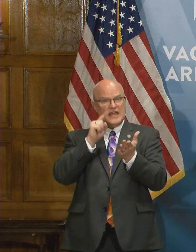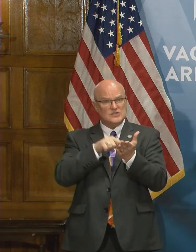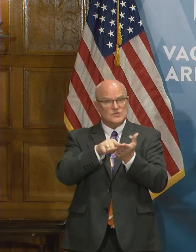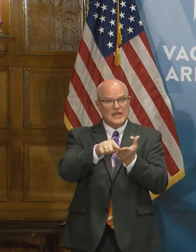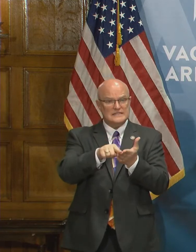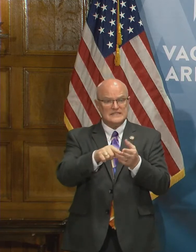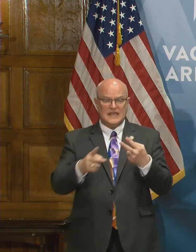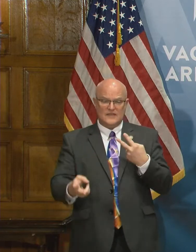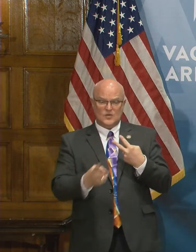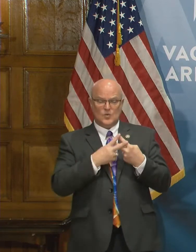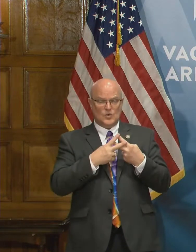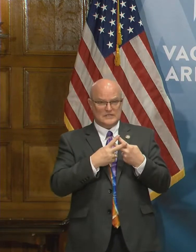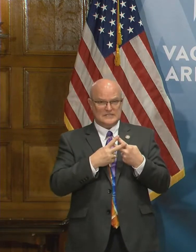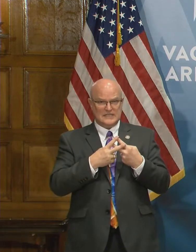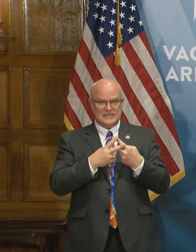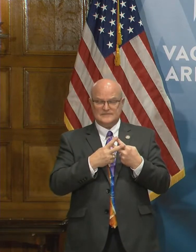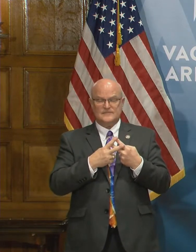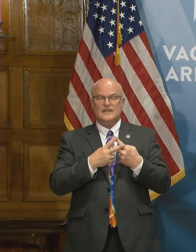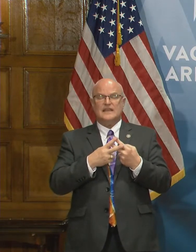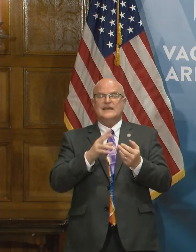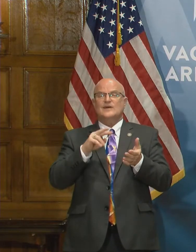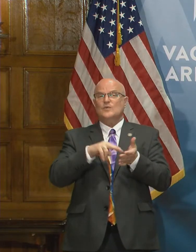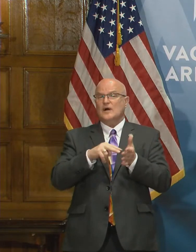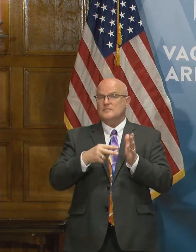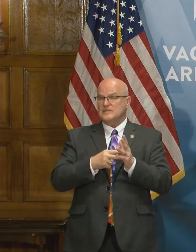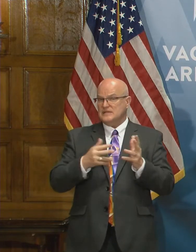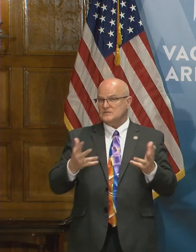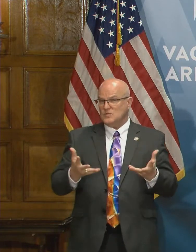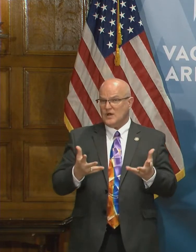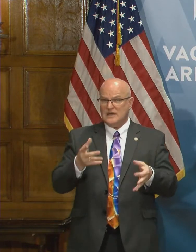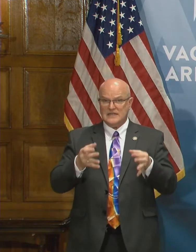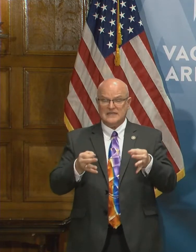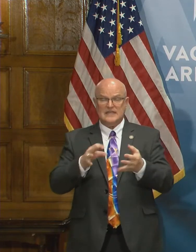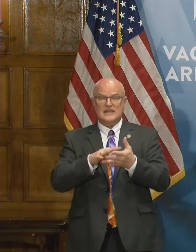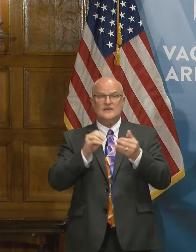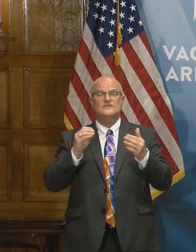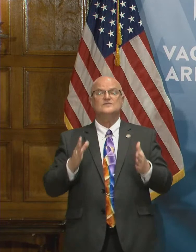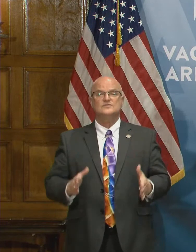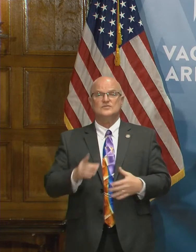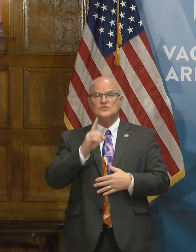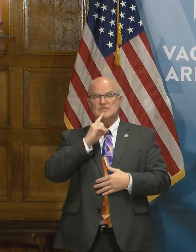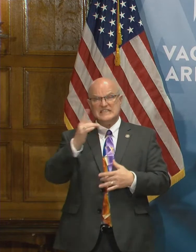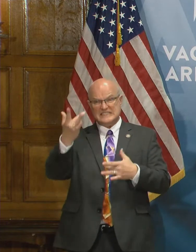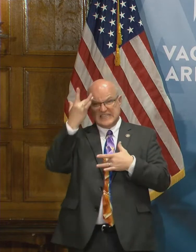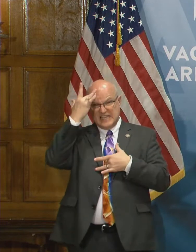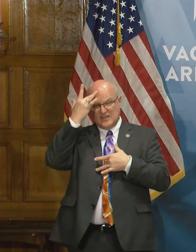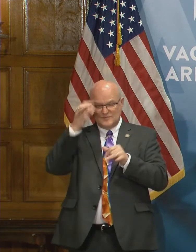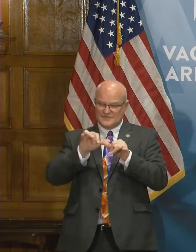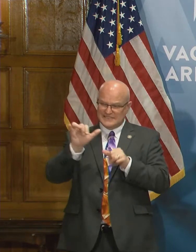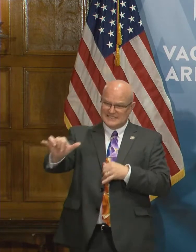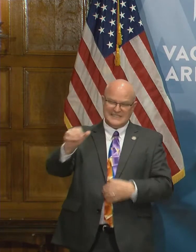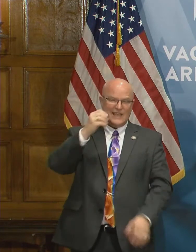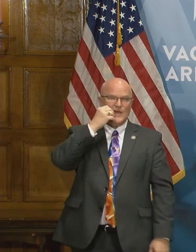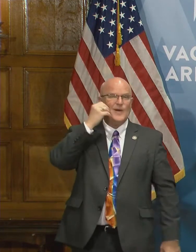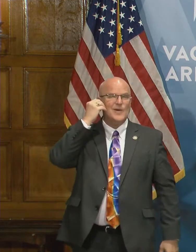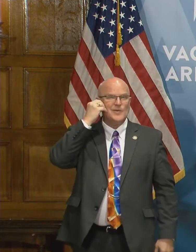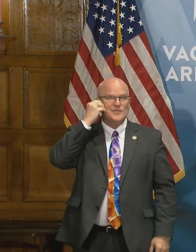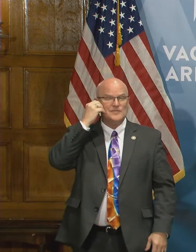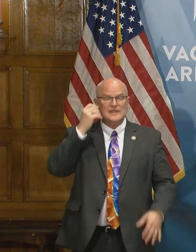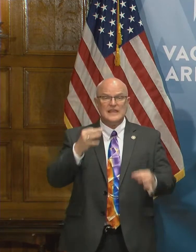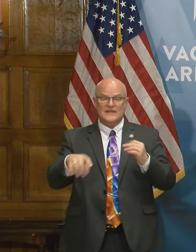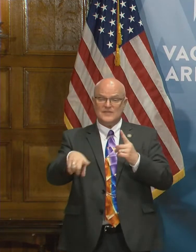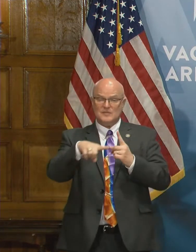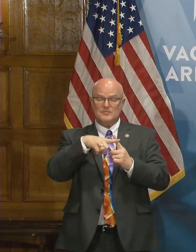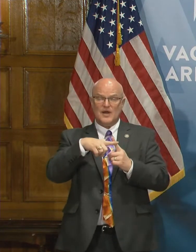and the quarantines, and that means that if a student is ill, they should stay home. If